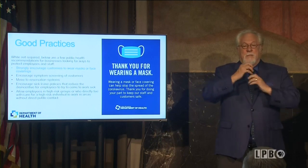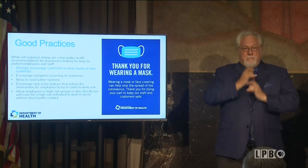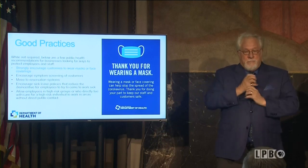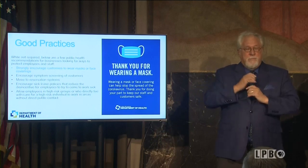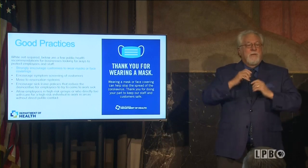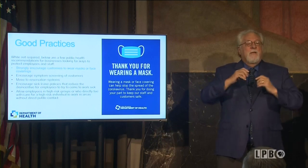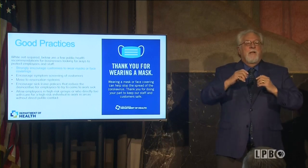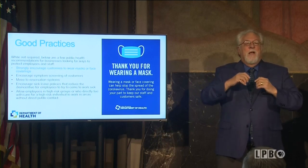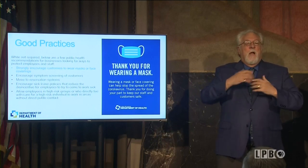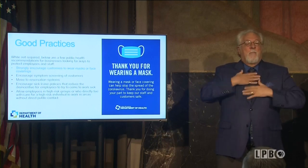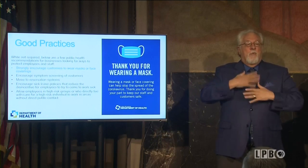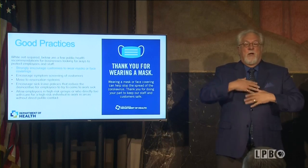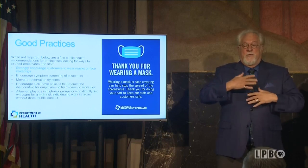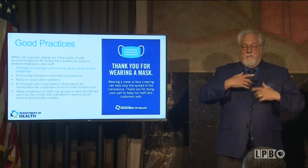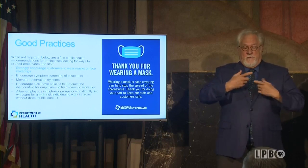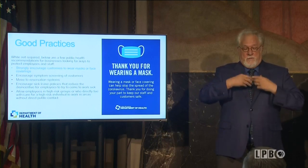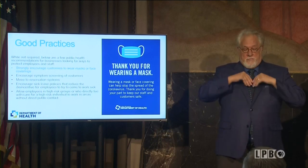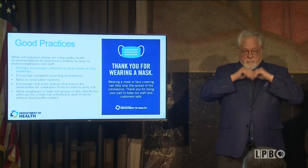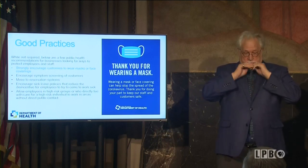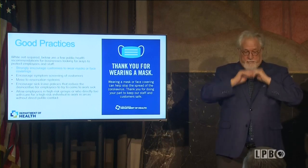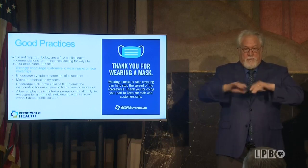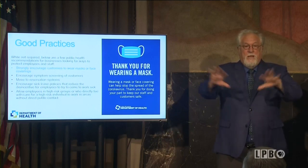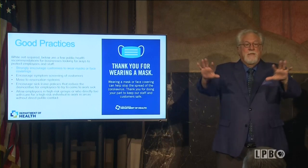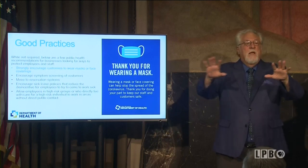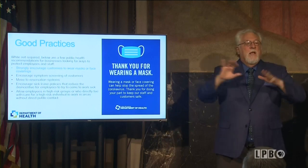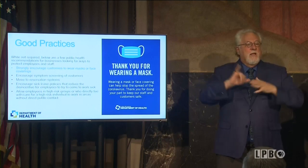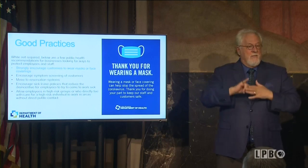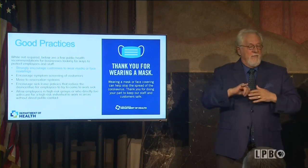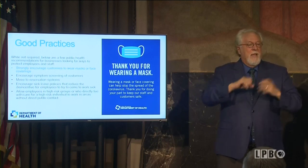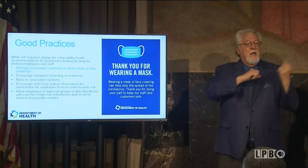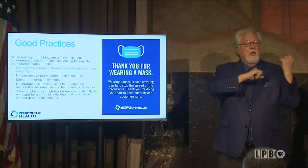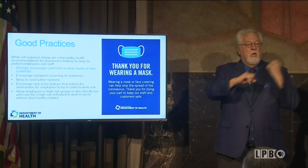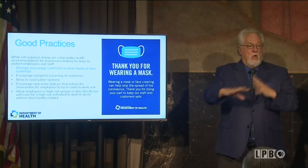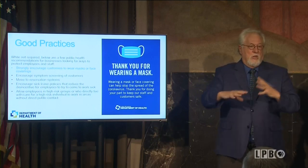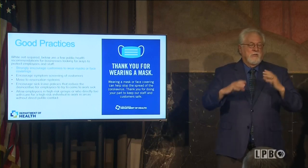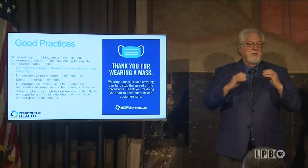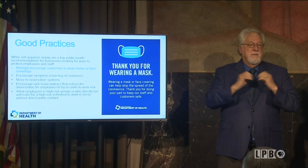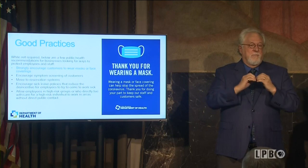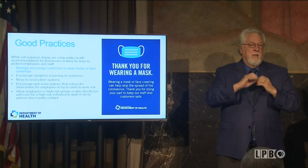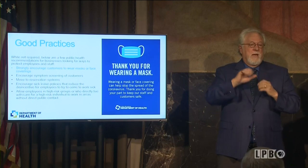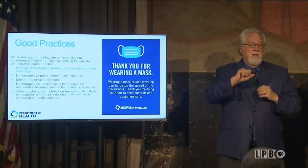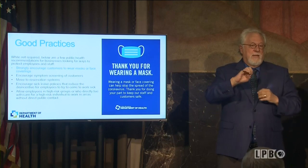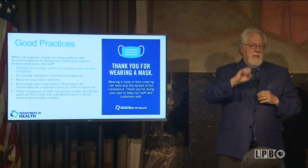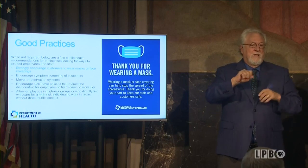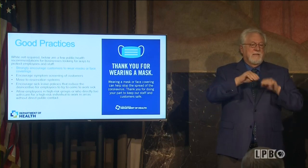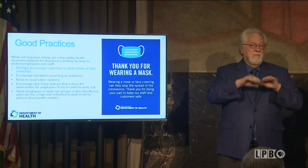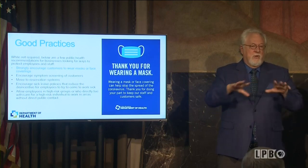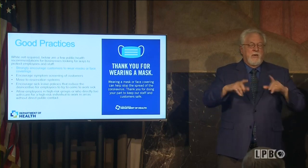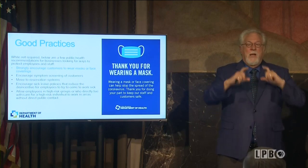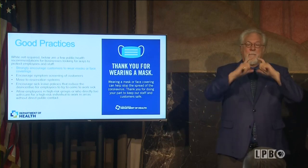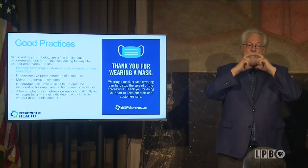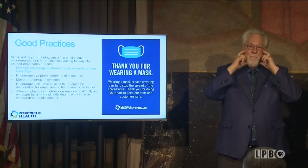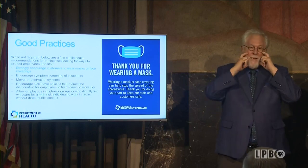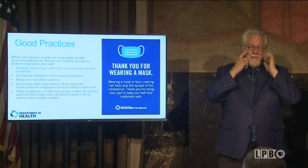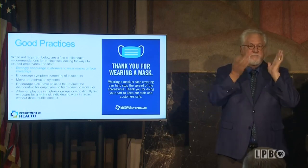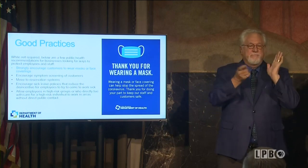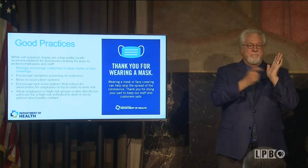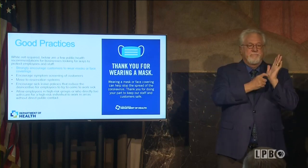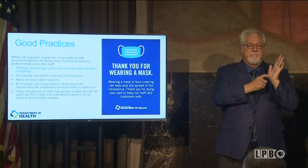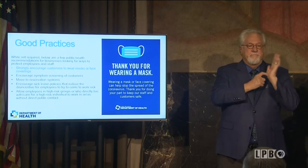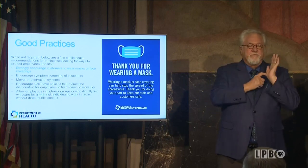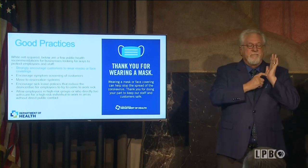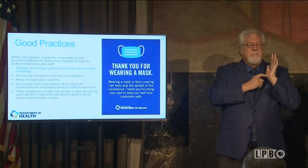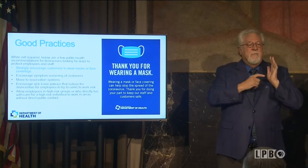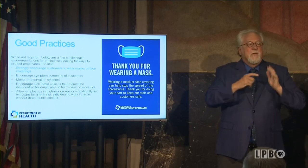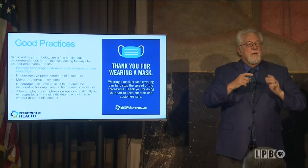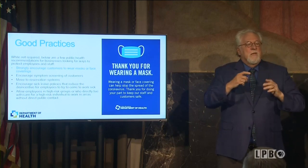out and into the room, and that's how so many cases of COVID are being spread in our communities. Masks are a really critical way of keeping